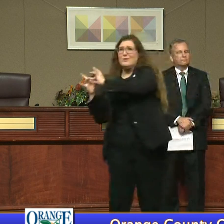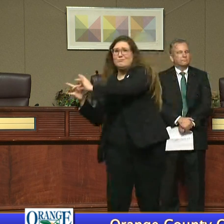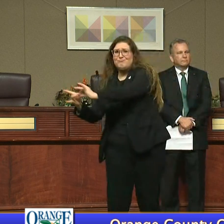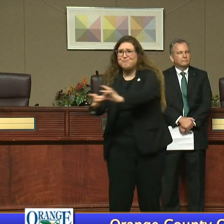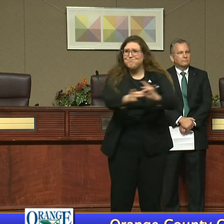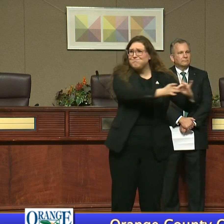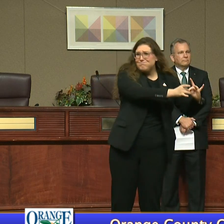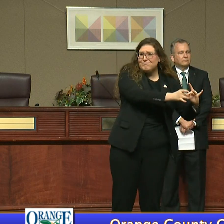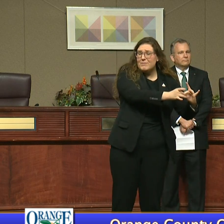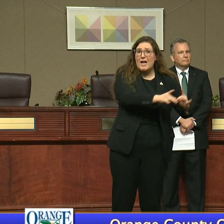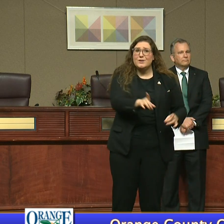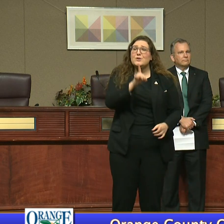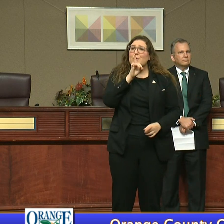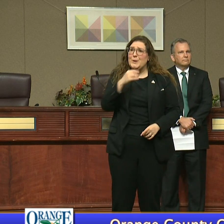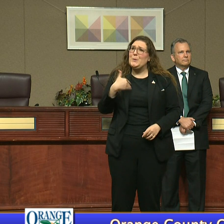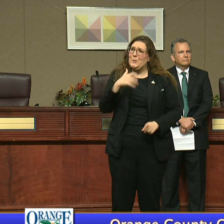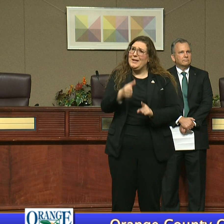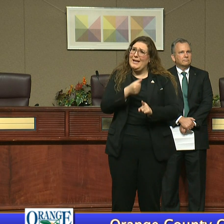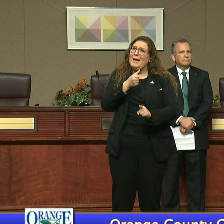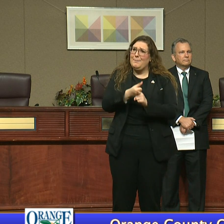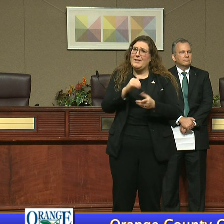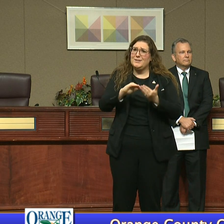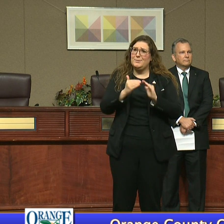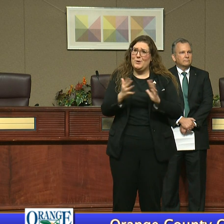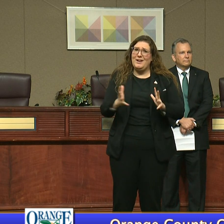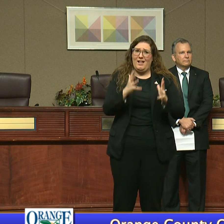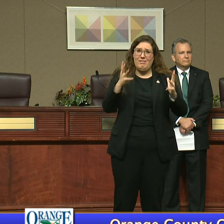significant impact on our entire community.